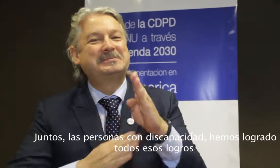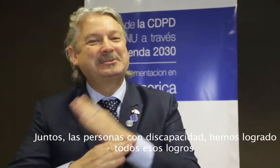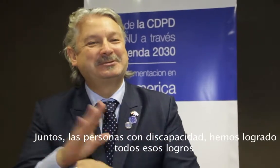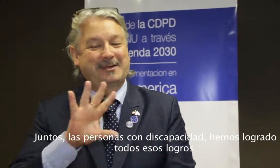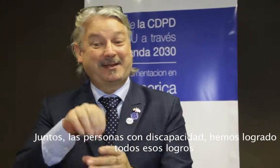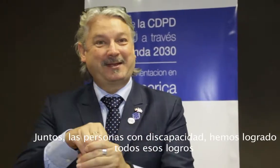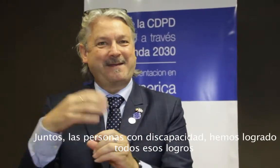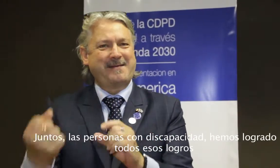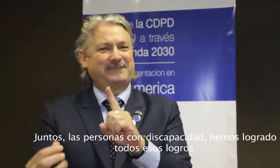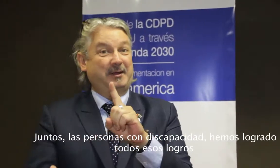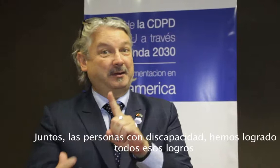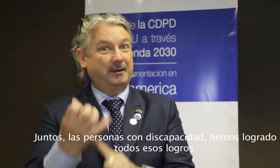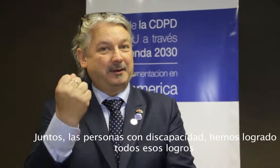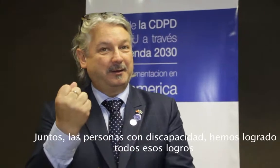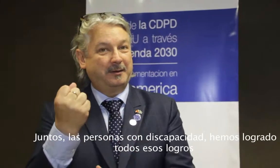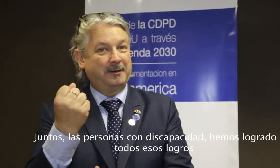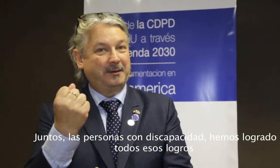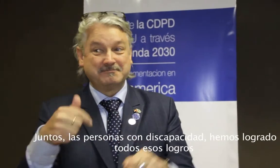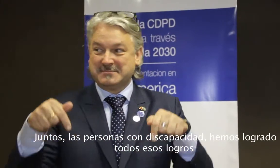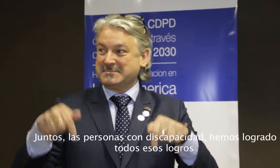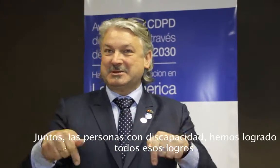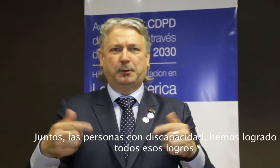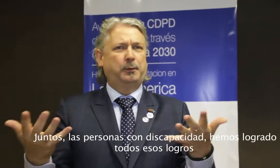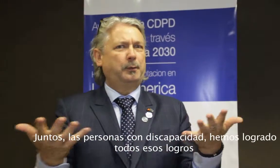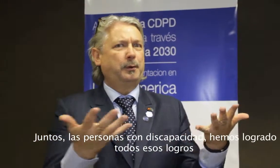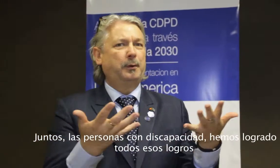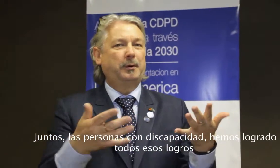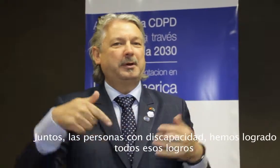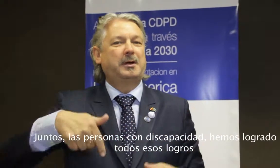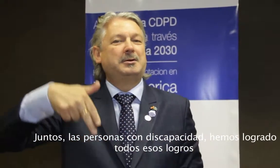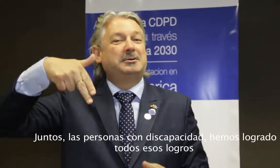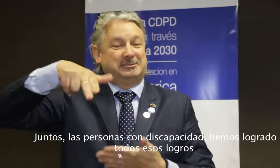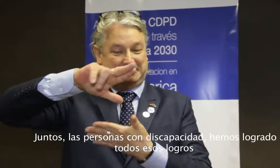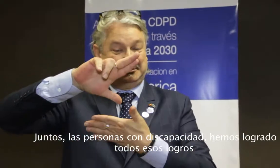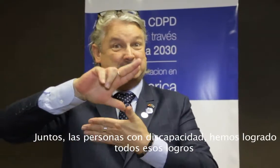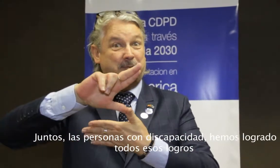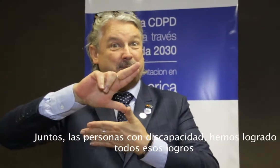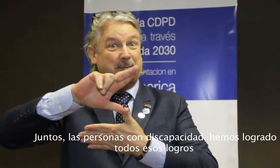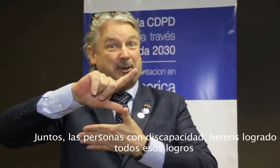we persons with disability have achieved all those